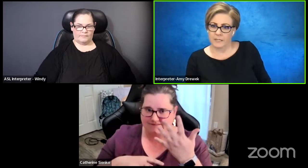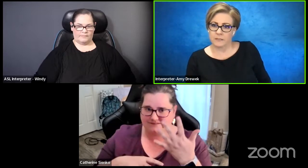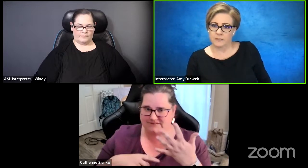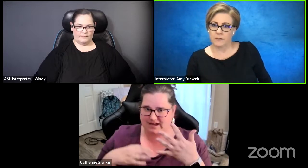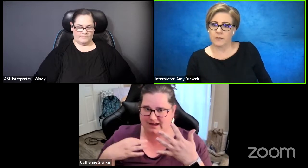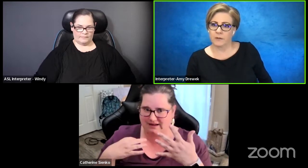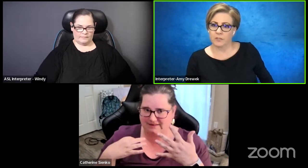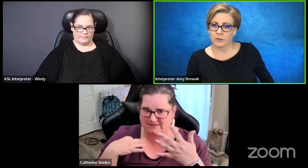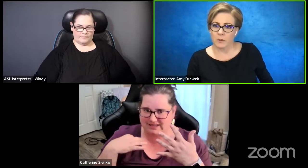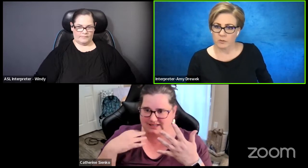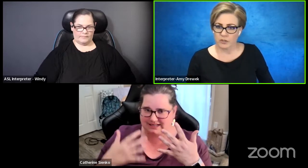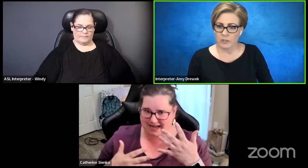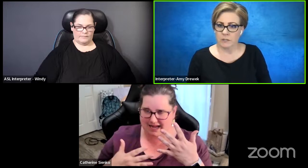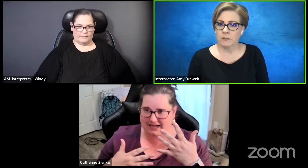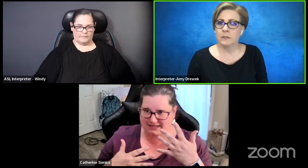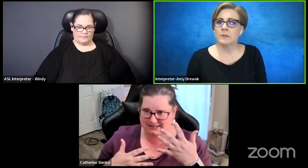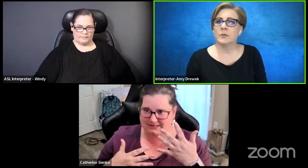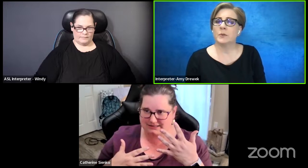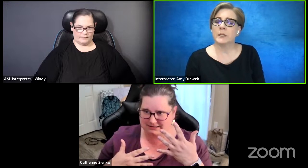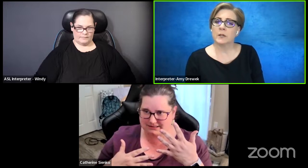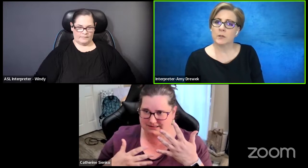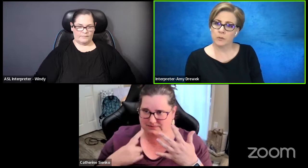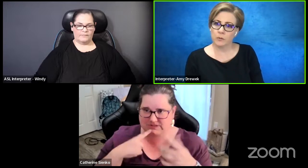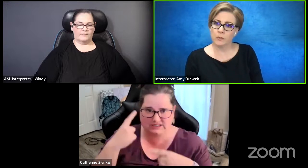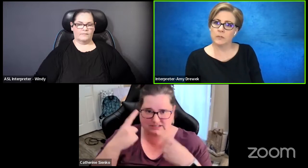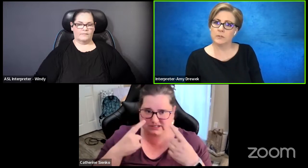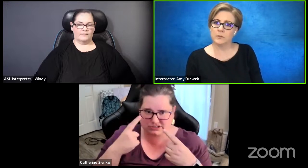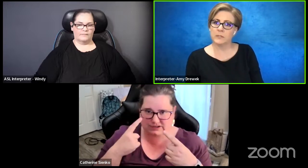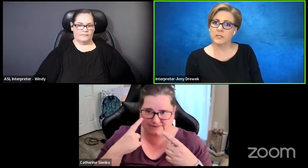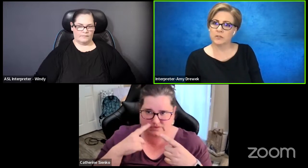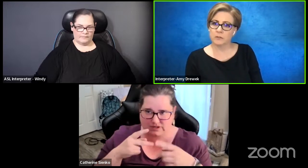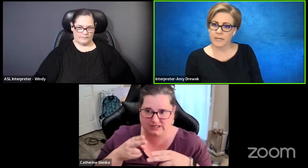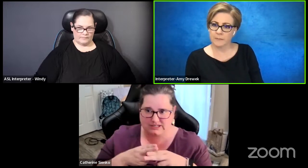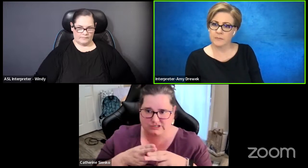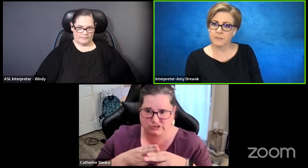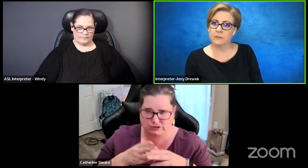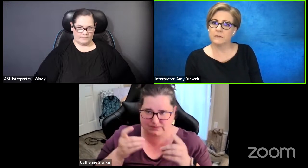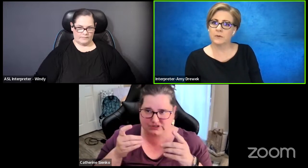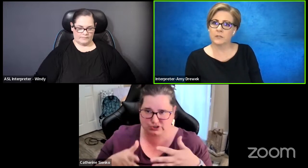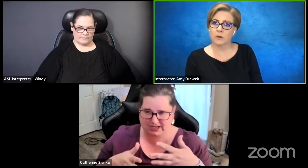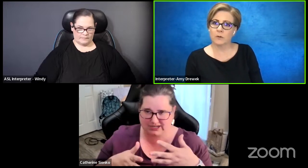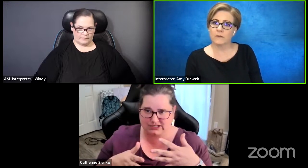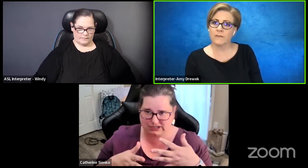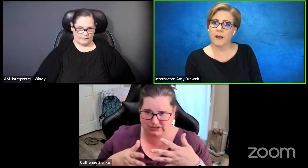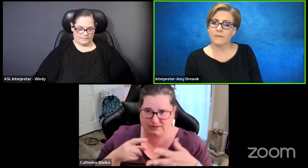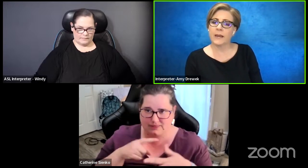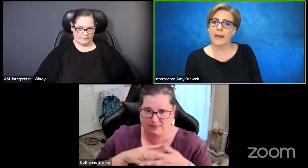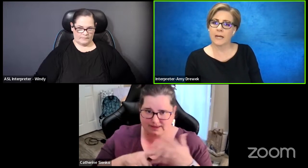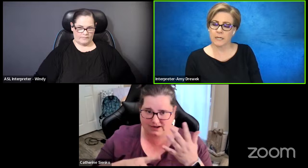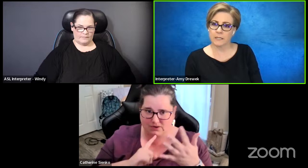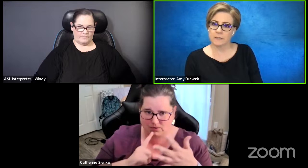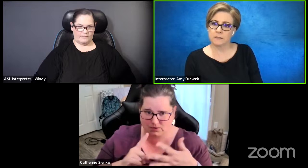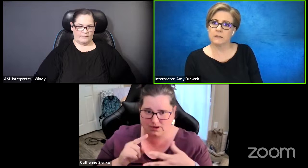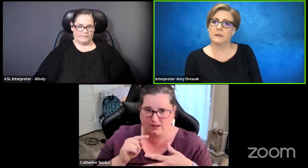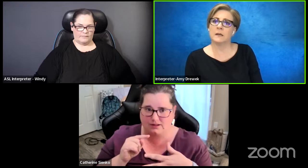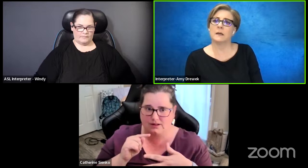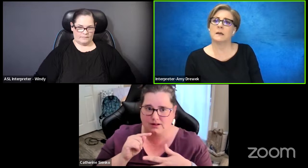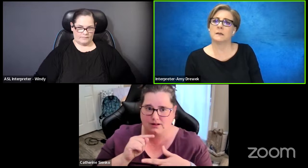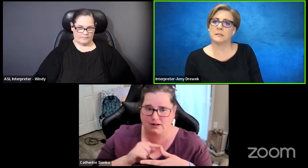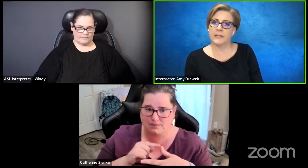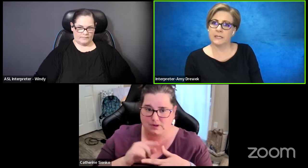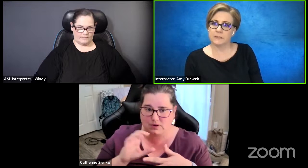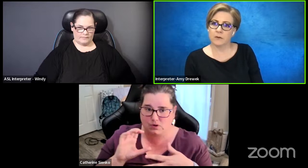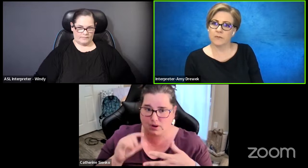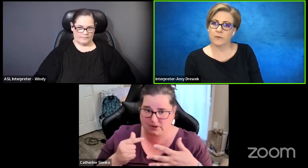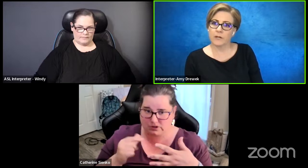for an amendment to the original motion to include 2 additional names for a total of 5